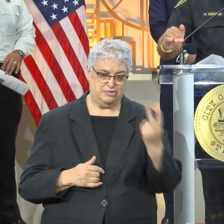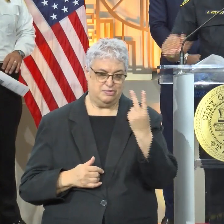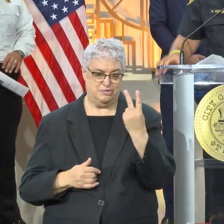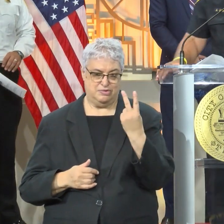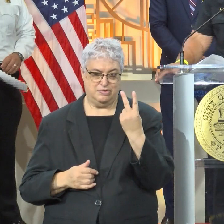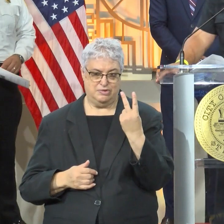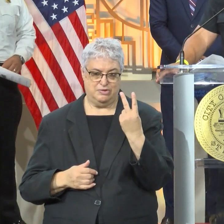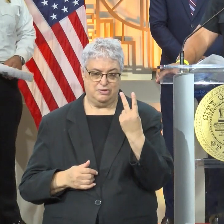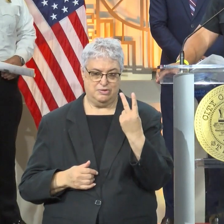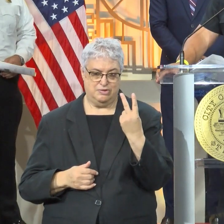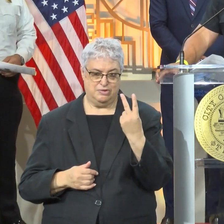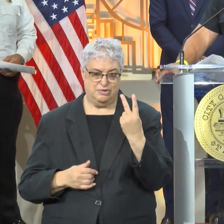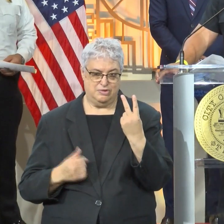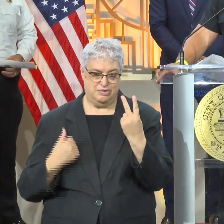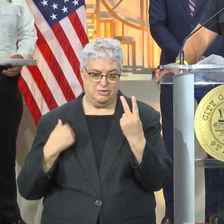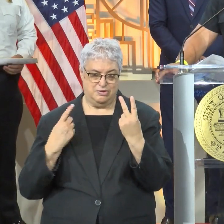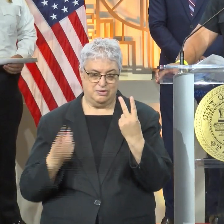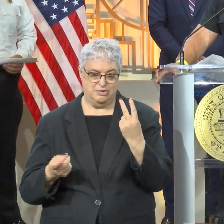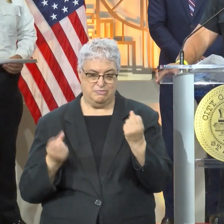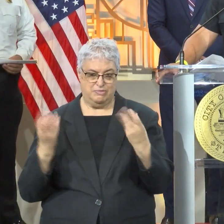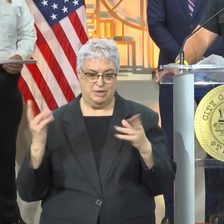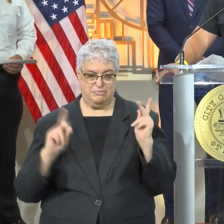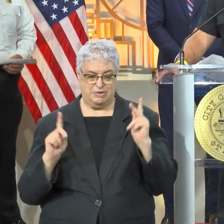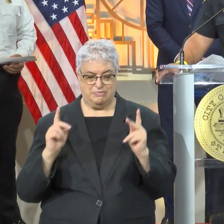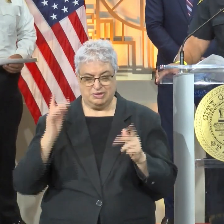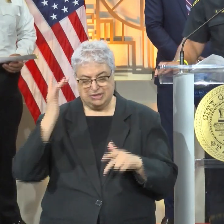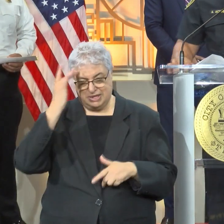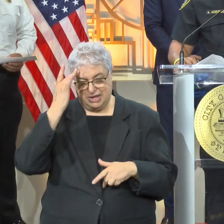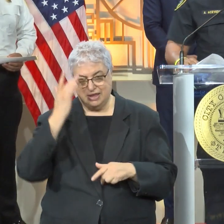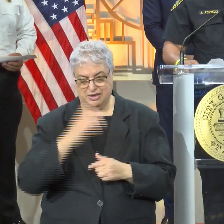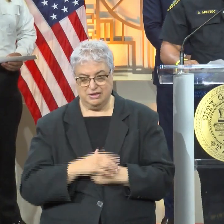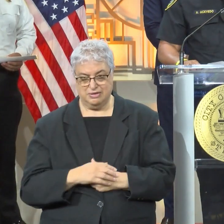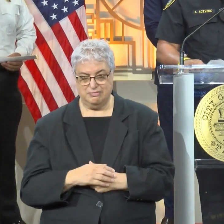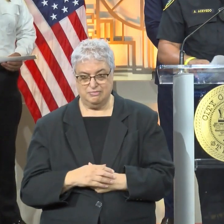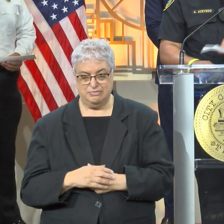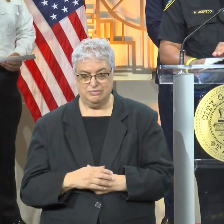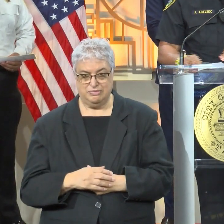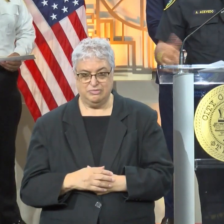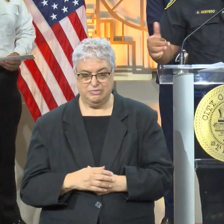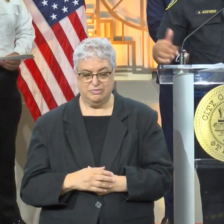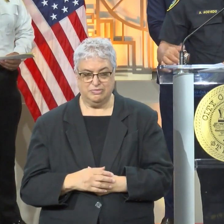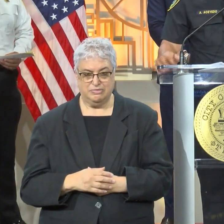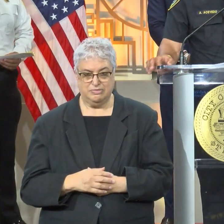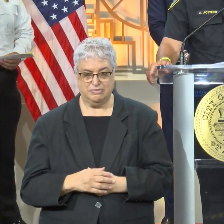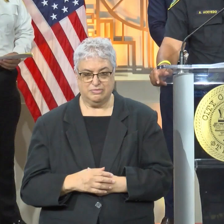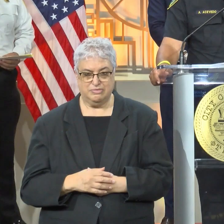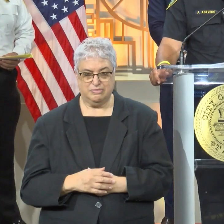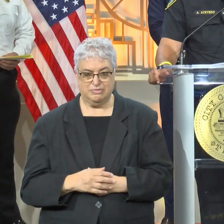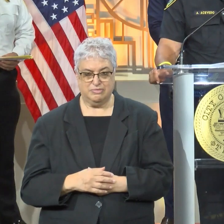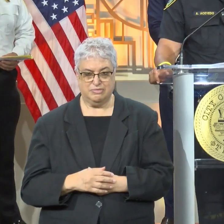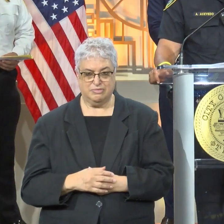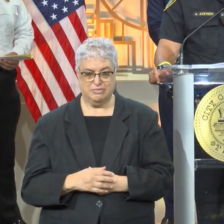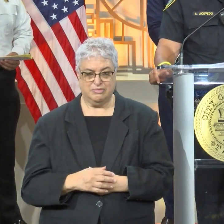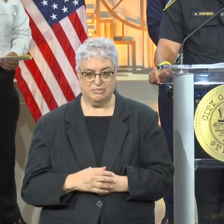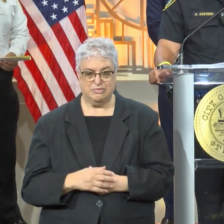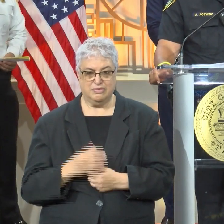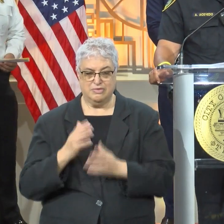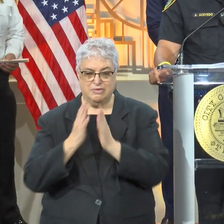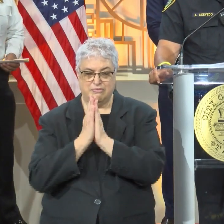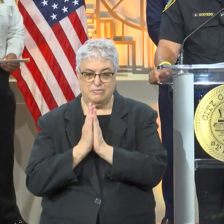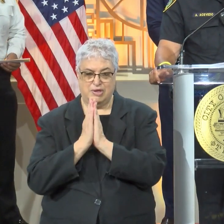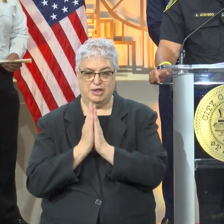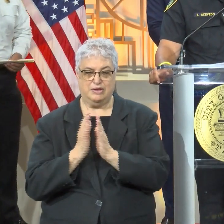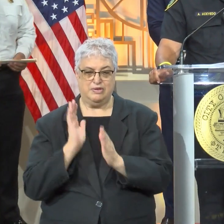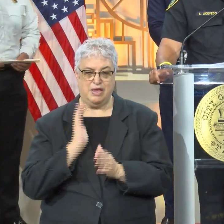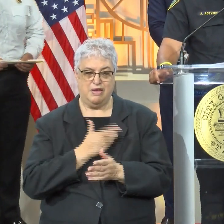we're holding at 2 deaths when you think about that many people getting sick. I want to extend my prayers again